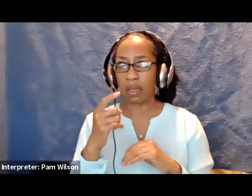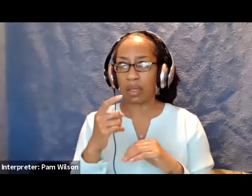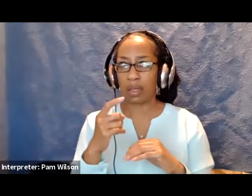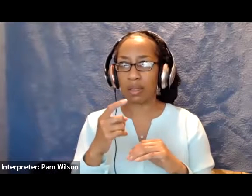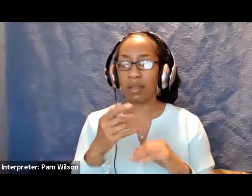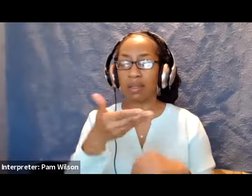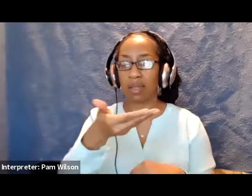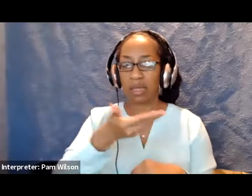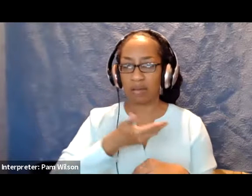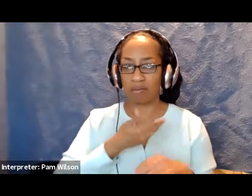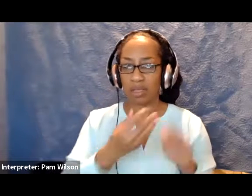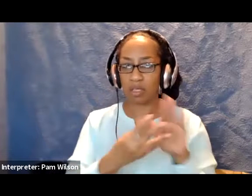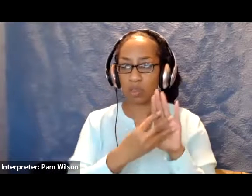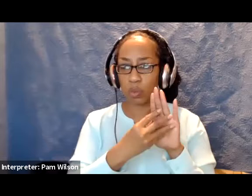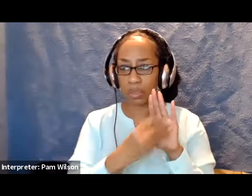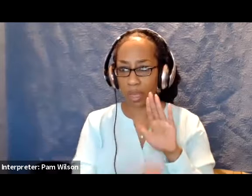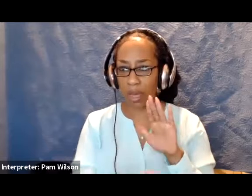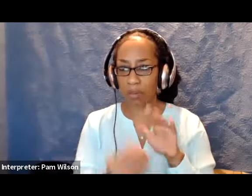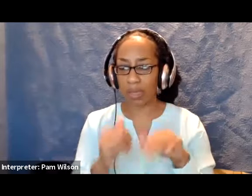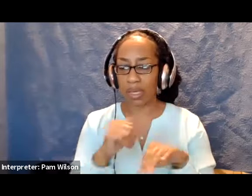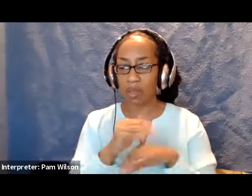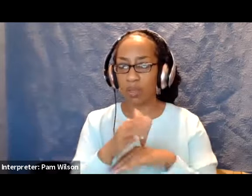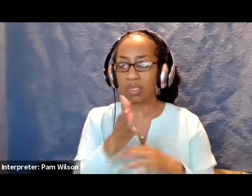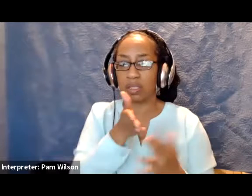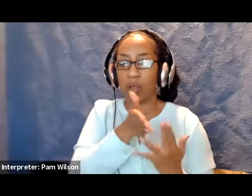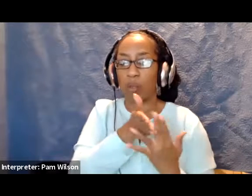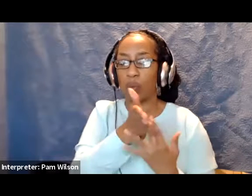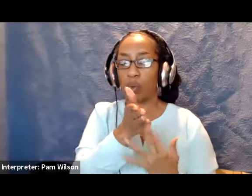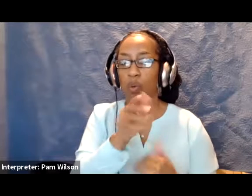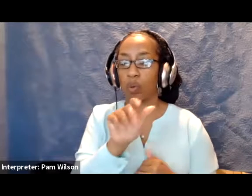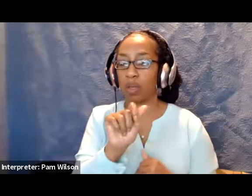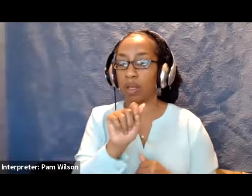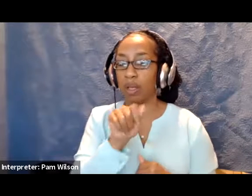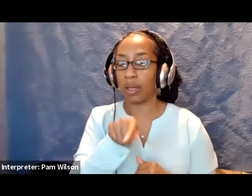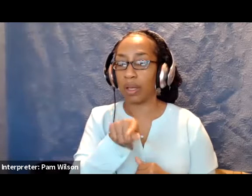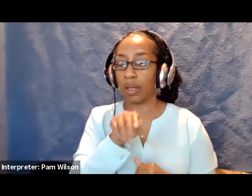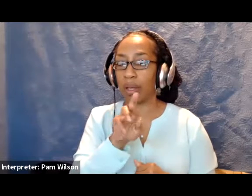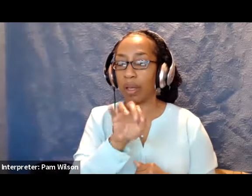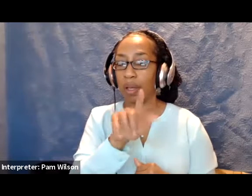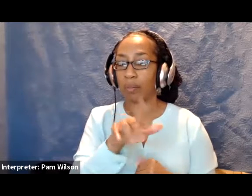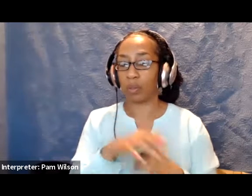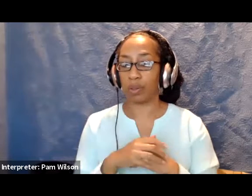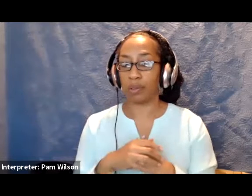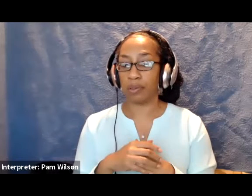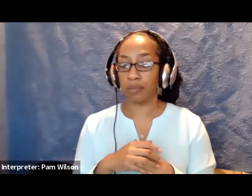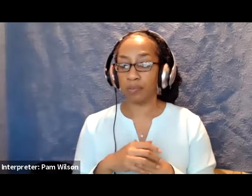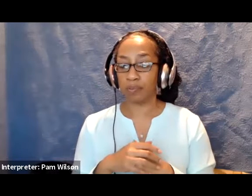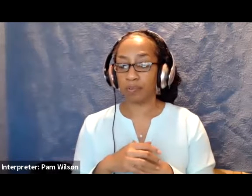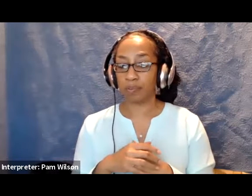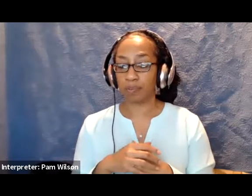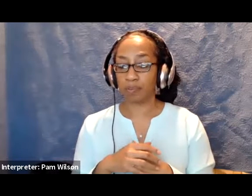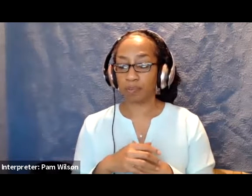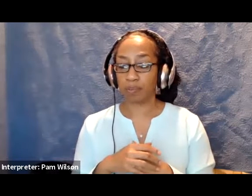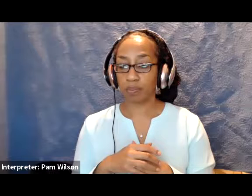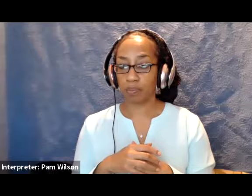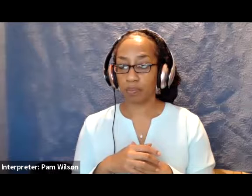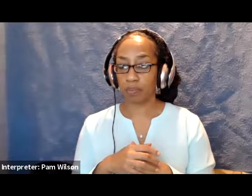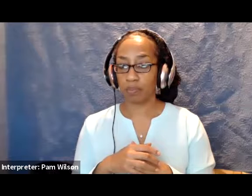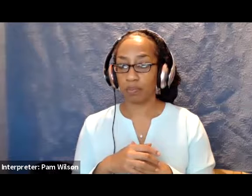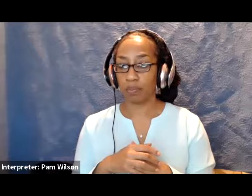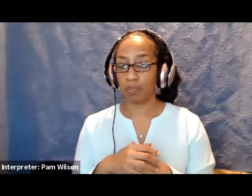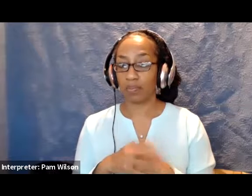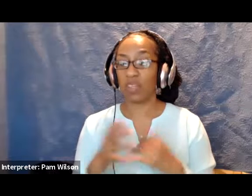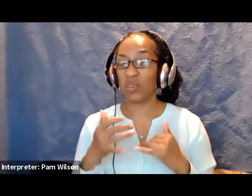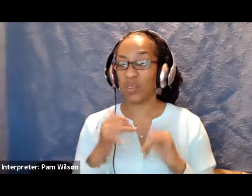sent through April. Okay. Believe it or not, we're still at the getting started